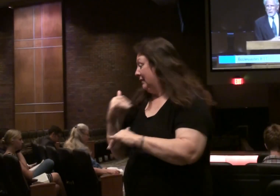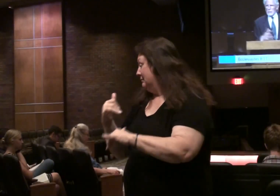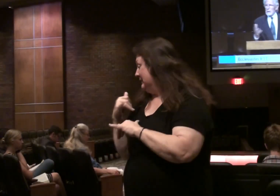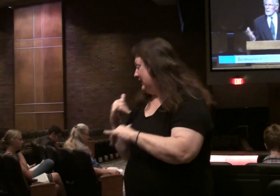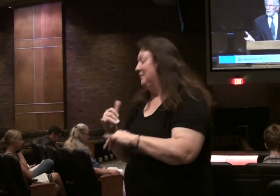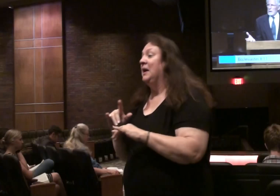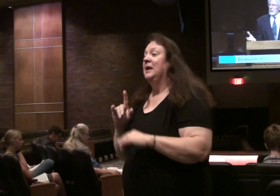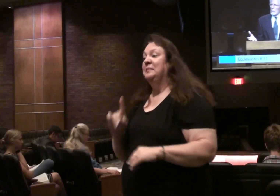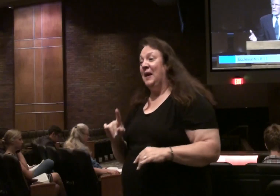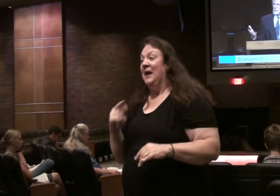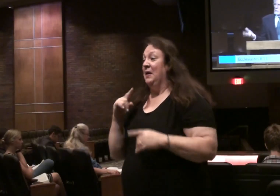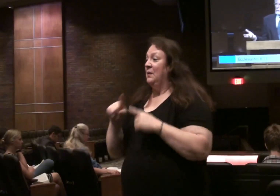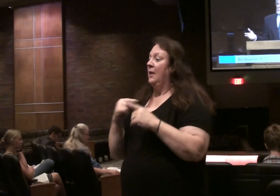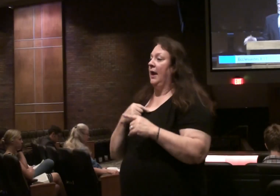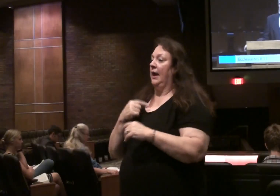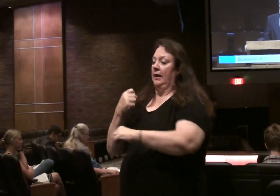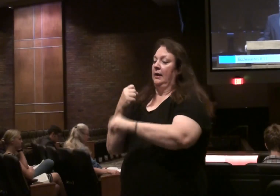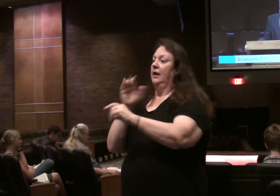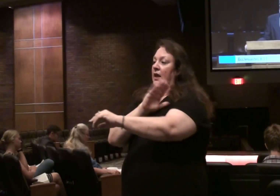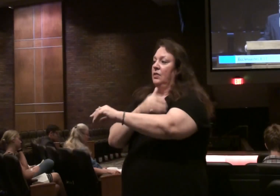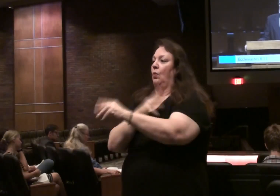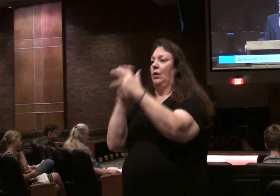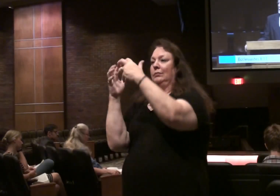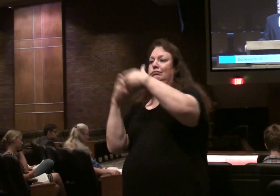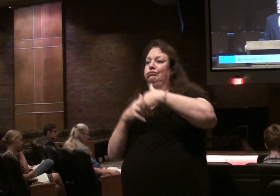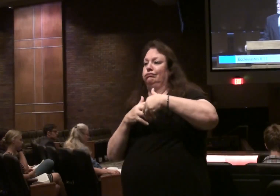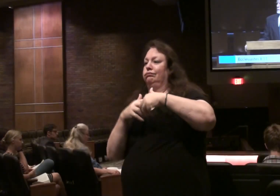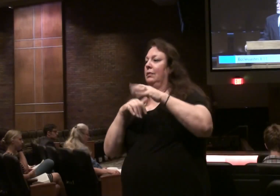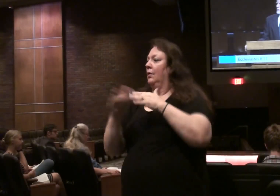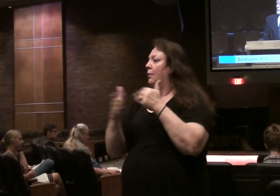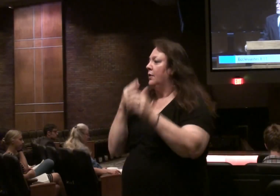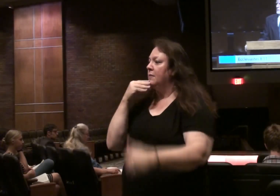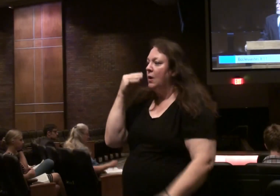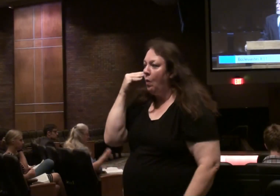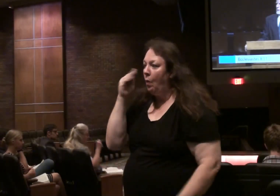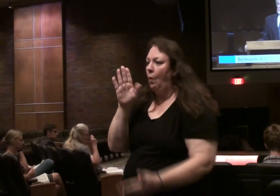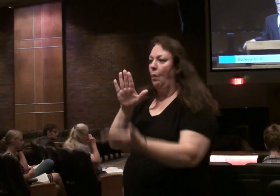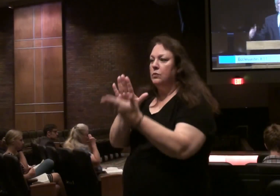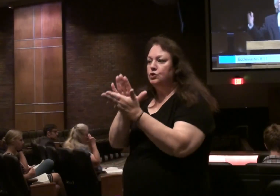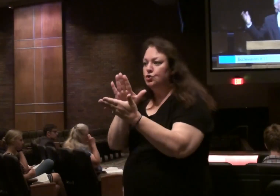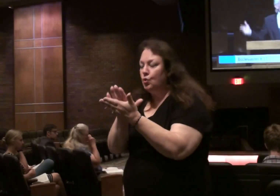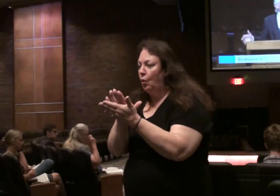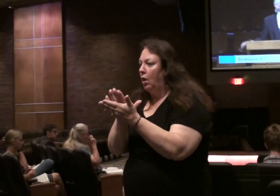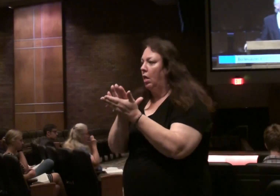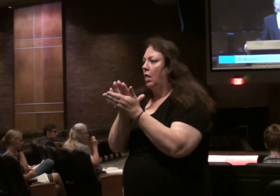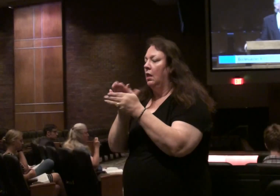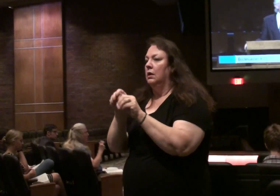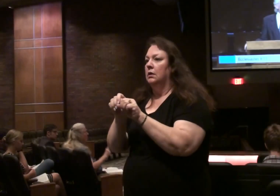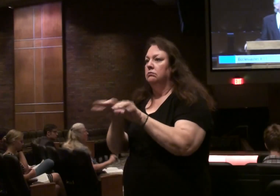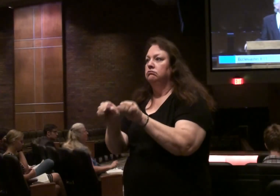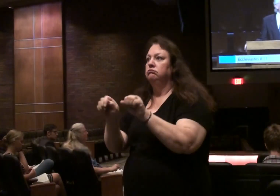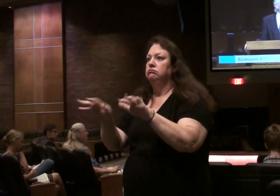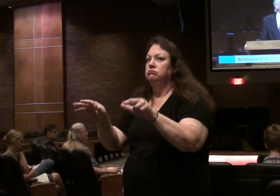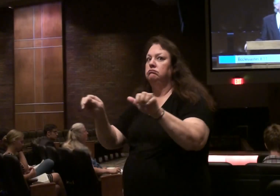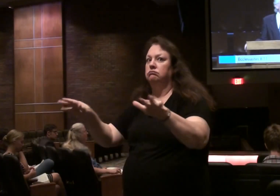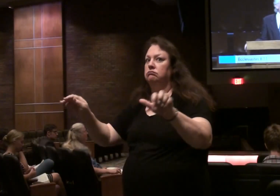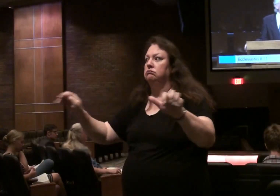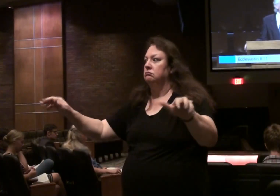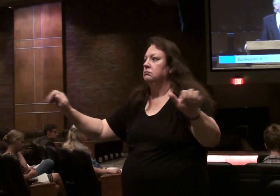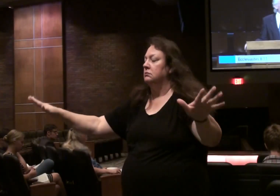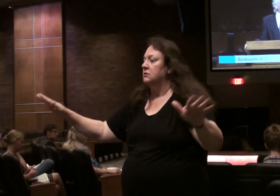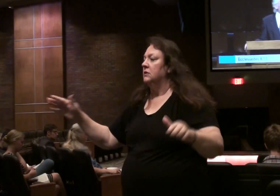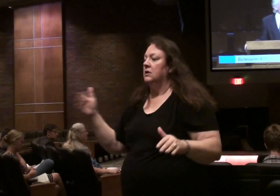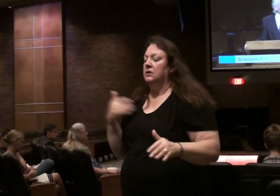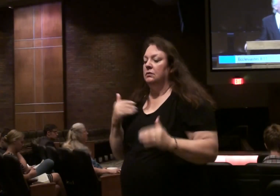But you know, when authority structure breaks down in the home or the school, it just multiplies. You